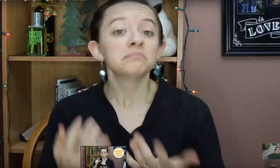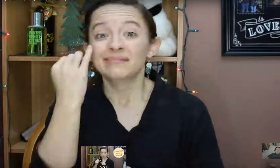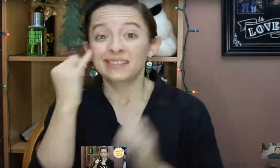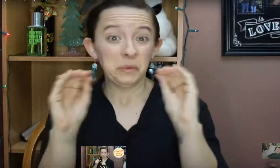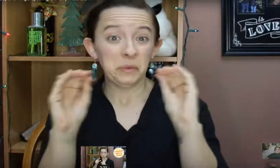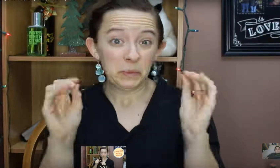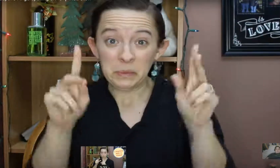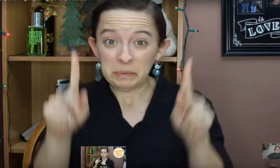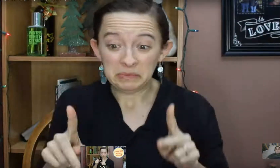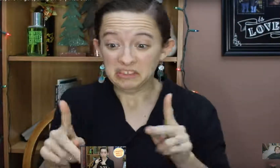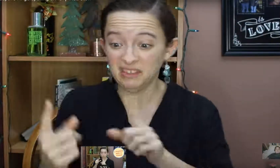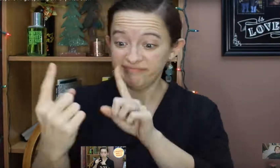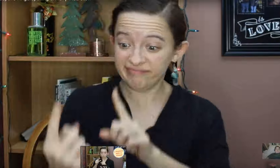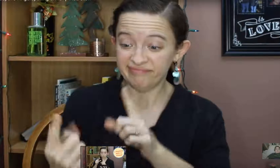getting faster and you're getting better, then that's good.